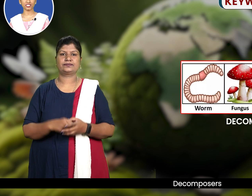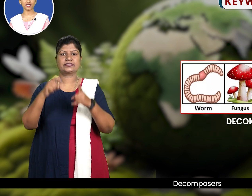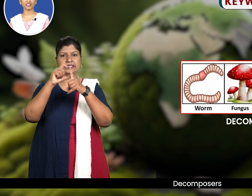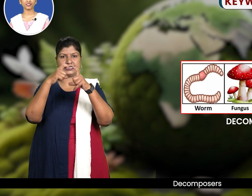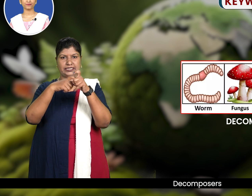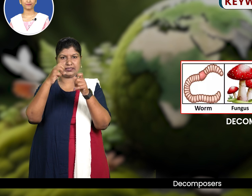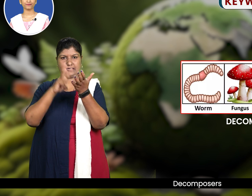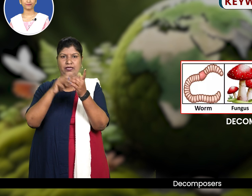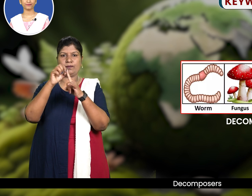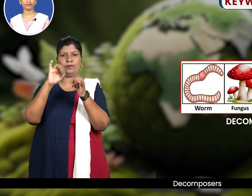decomposers,